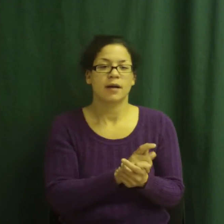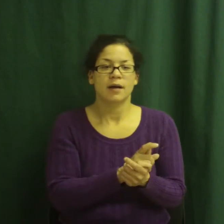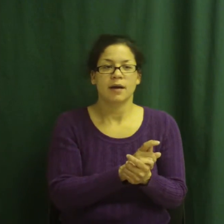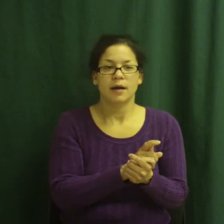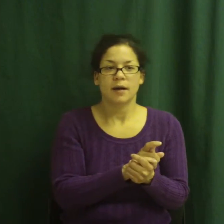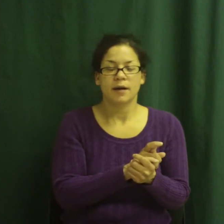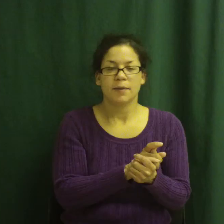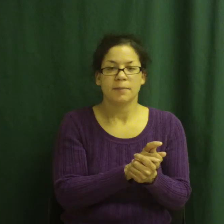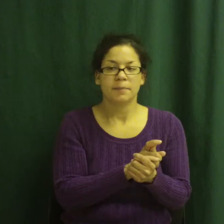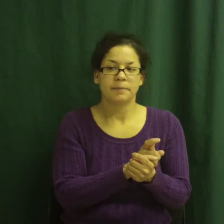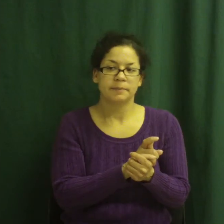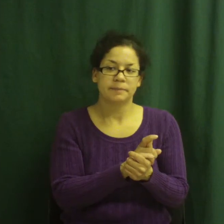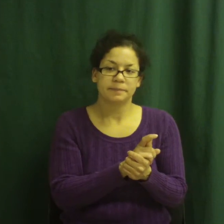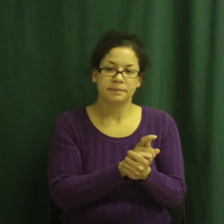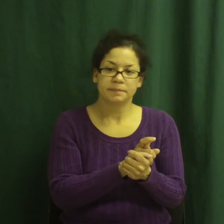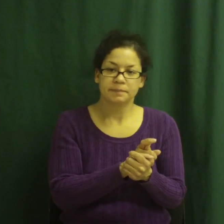fads, prejudices,